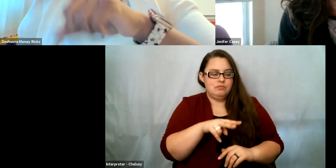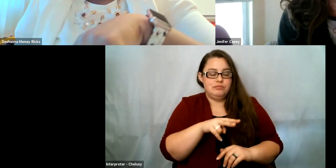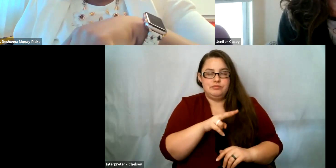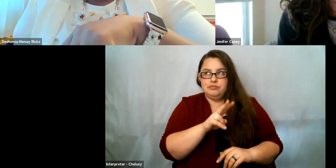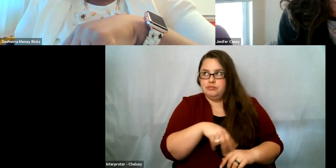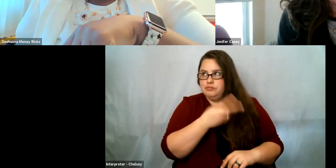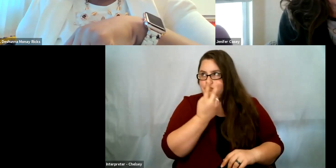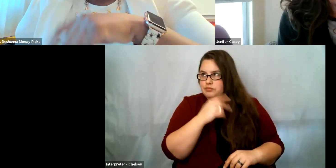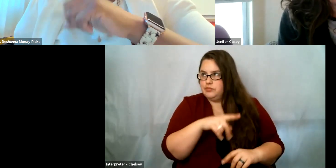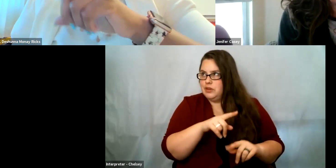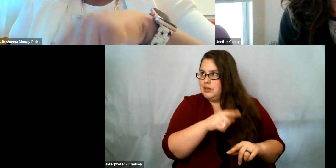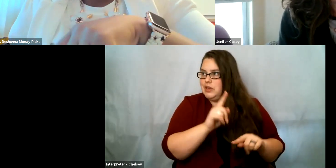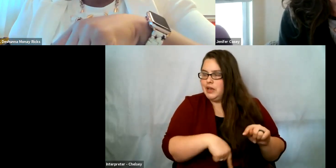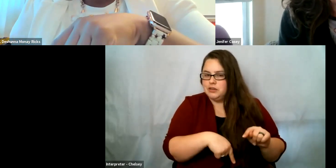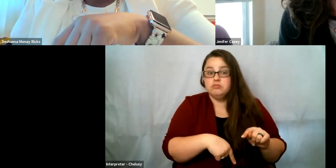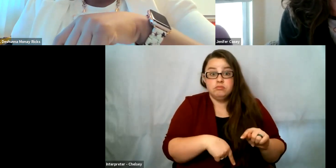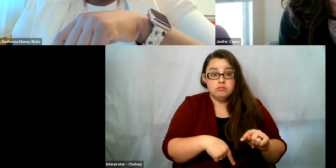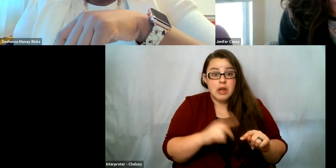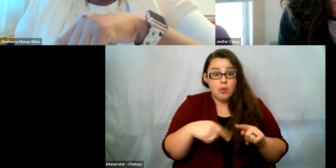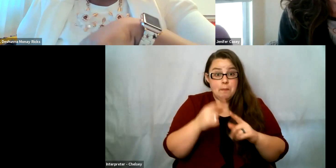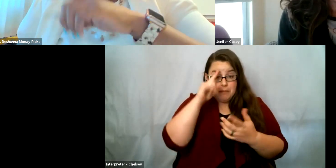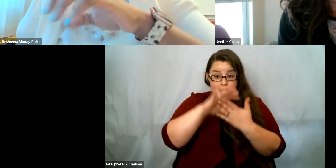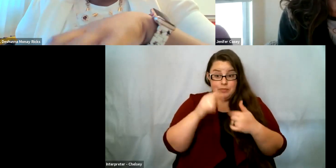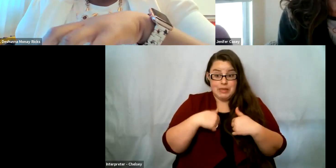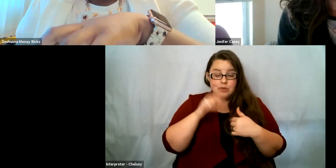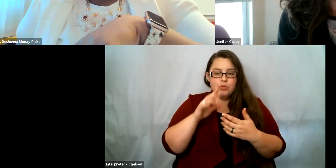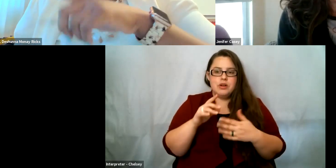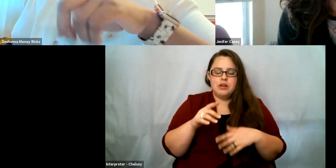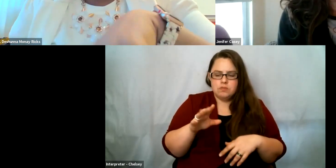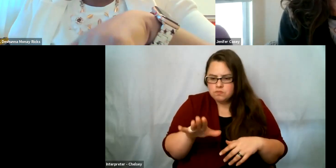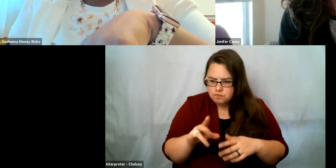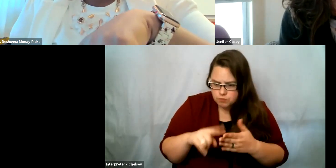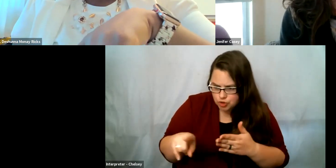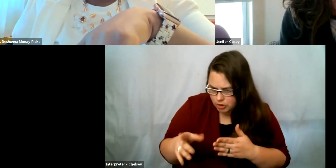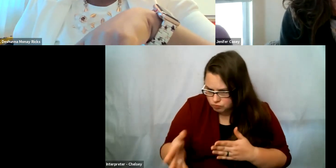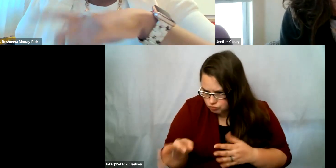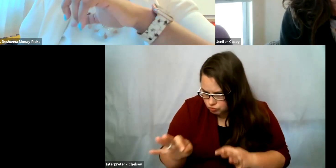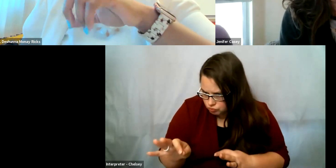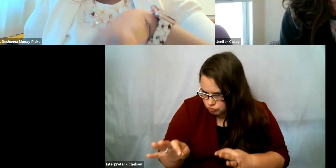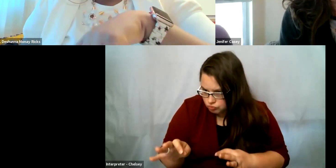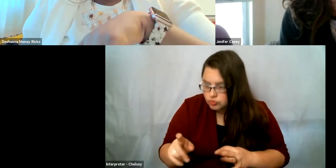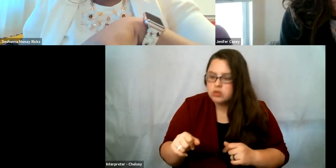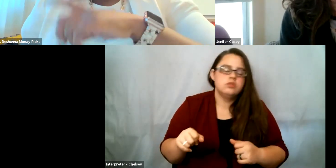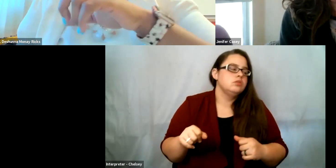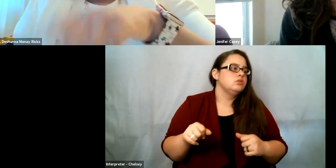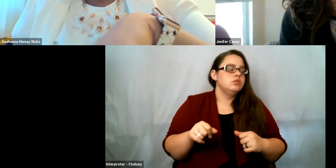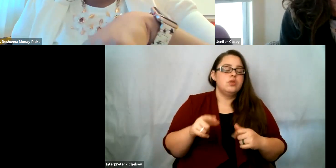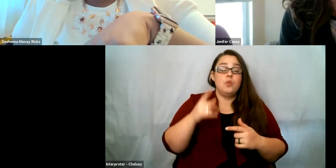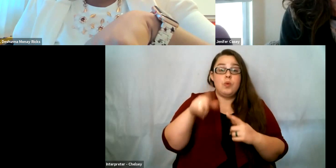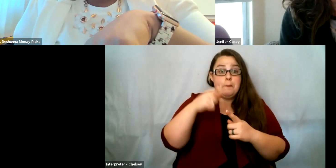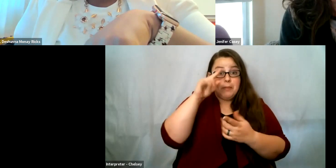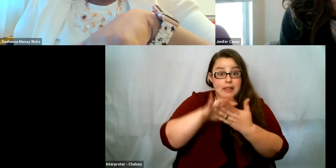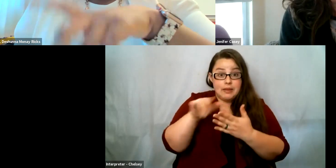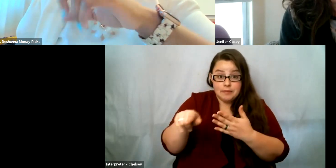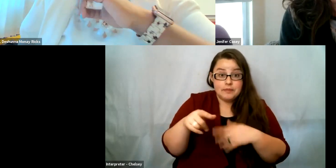So when you believe in me, you'll check up on me. When you believe in me, you'll affirm me. When you believe in me, you'll